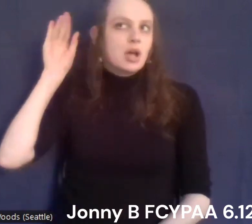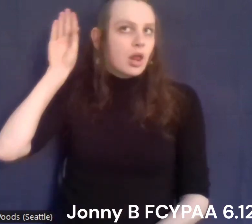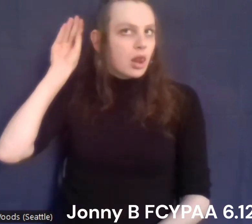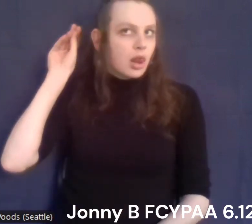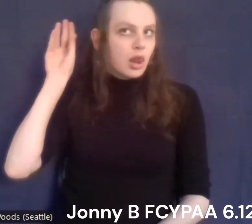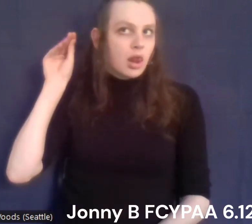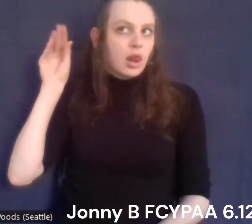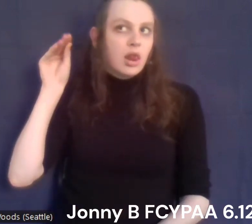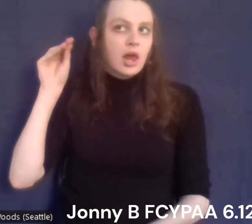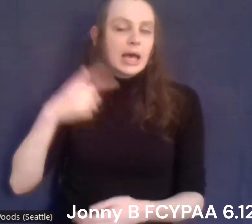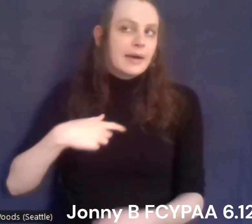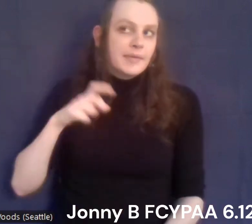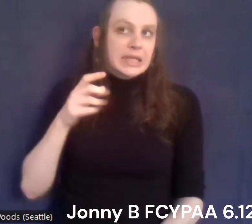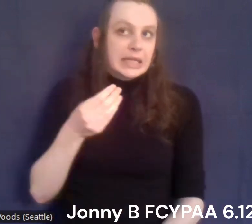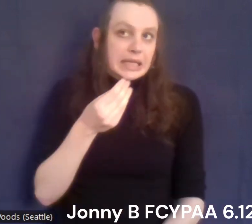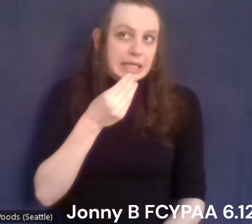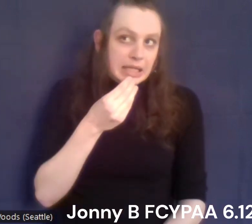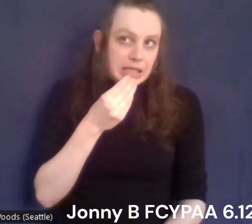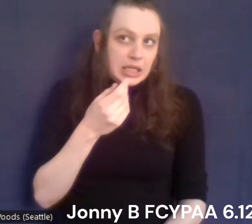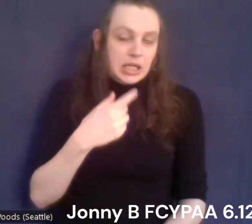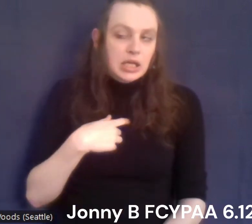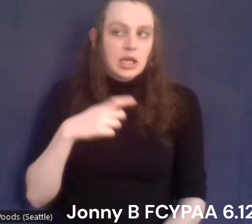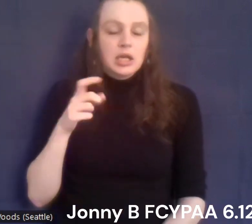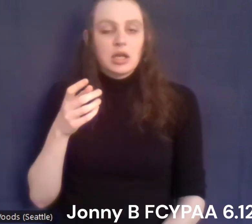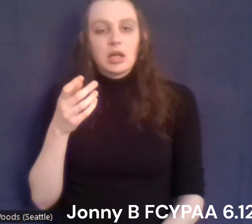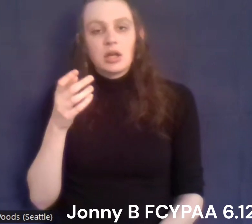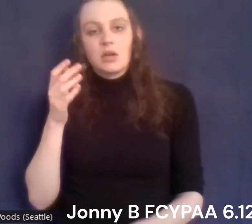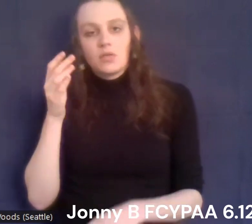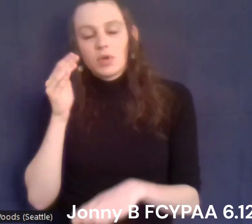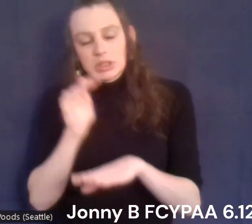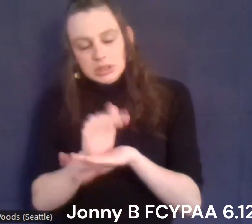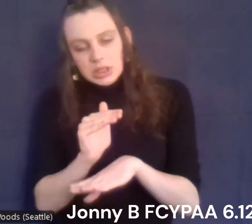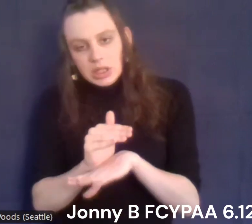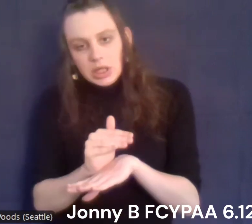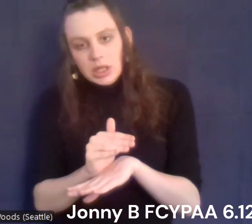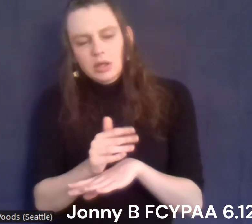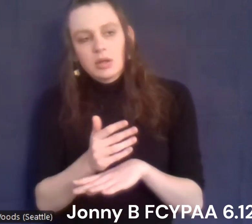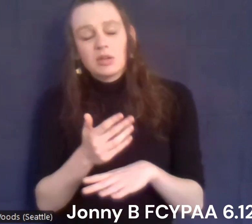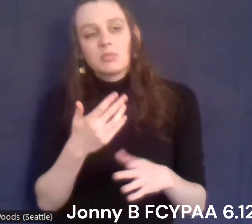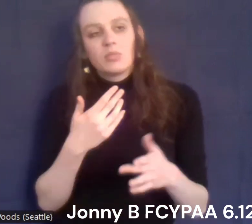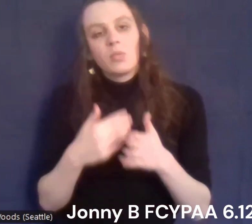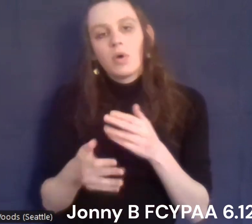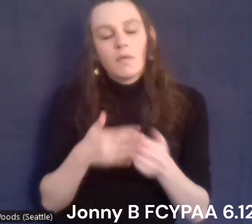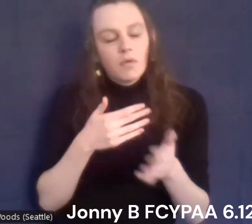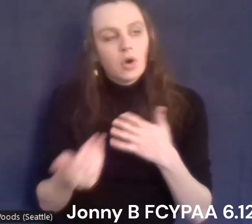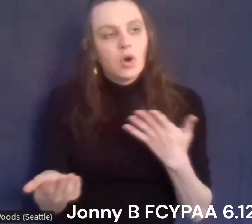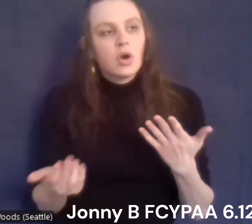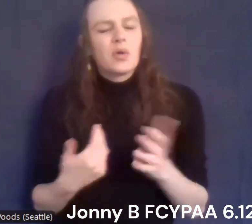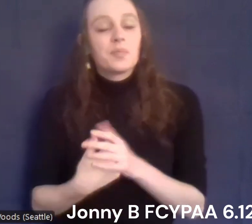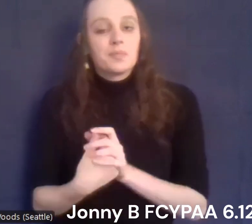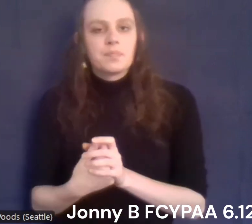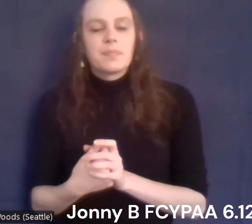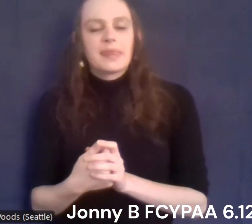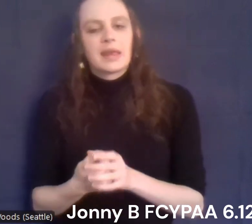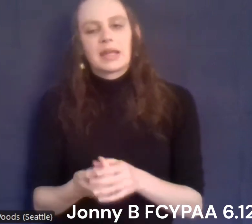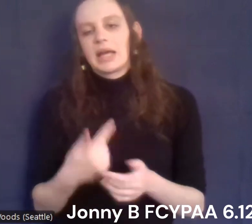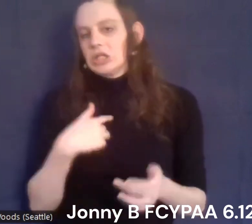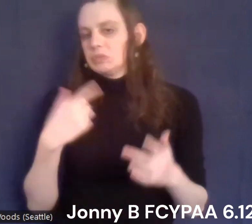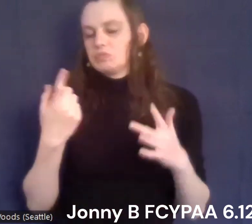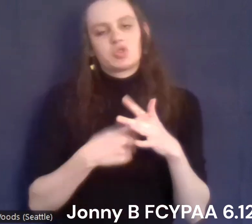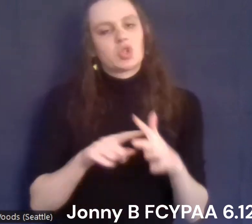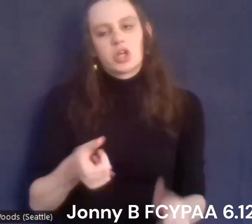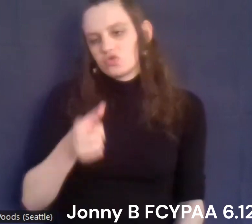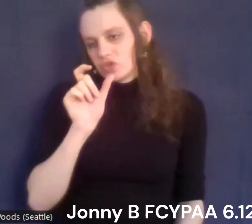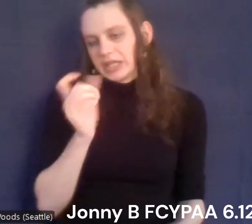eat, I needed to fall asleep, whatever my mind is going to trick me into doing. And I was right there back, and I was